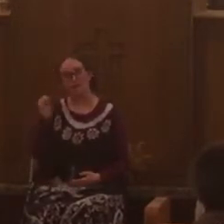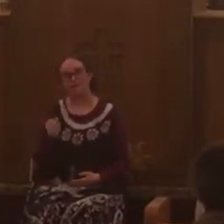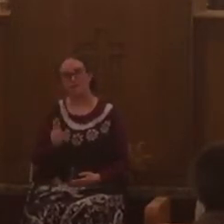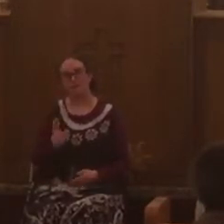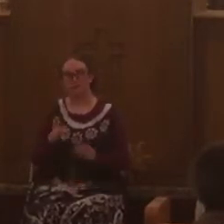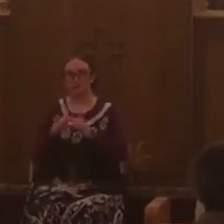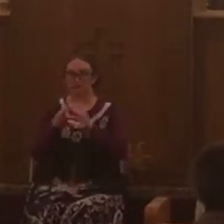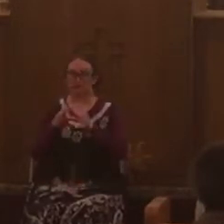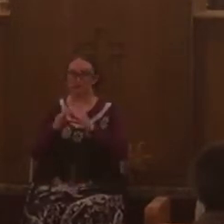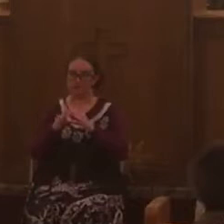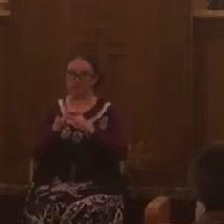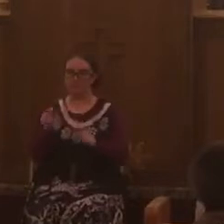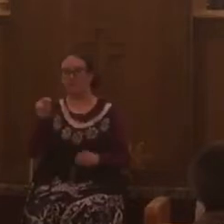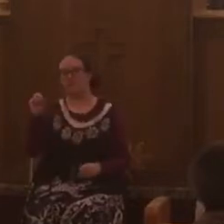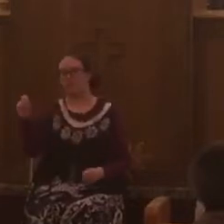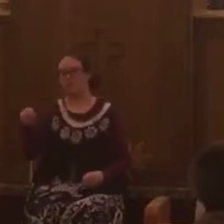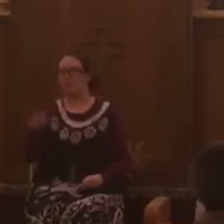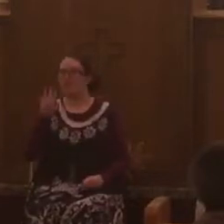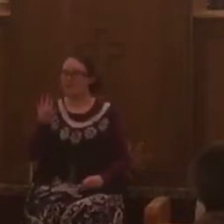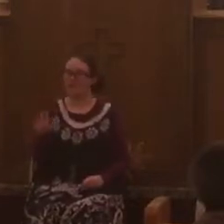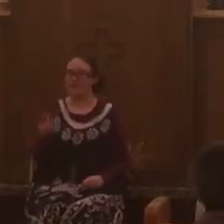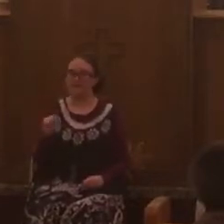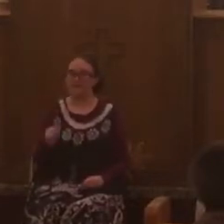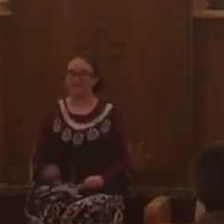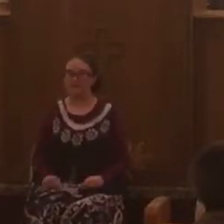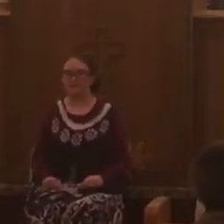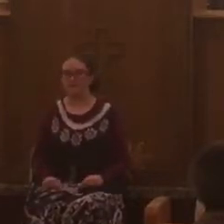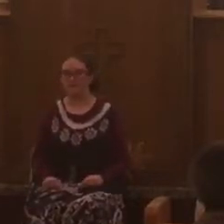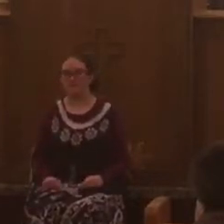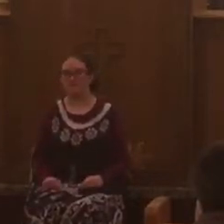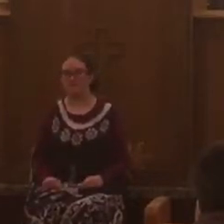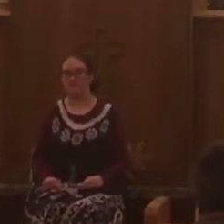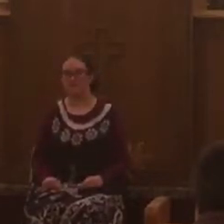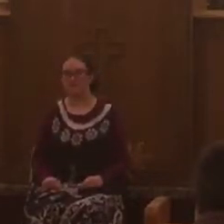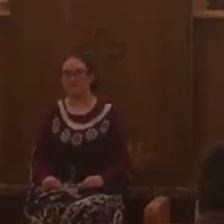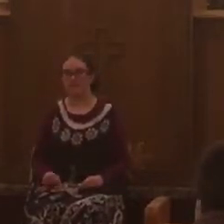Man, you know, I could almost set your clock by my appetite.